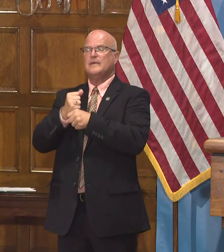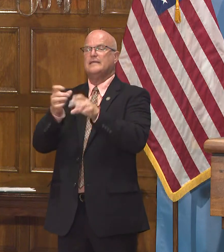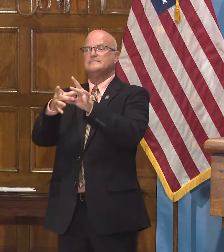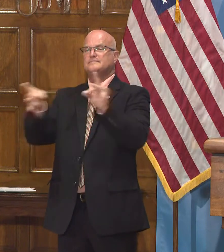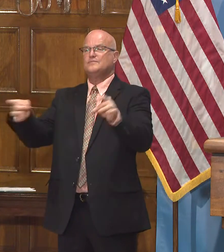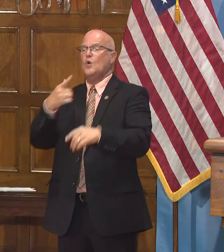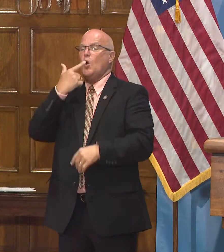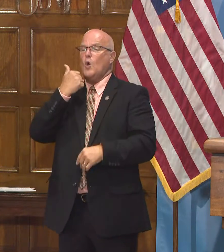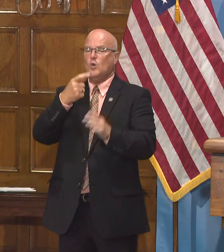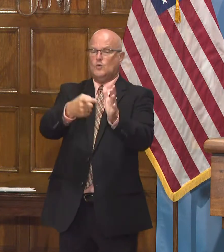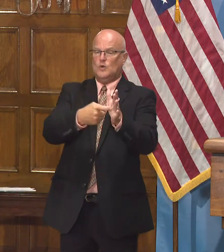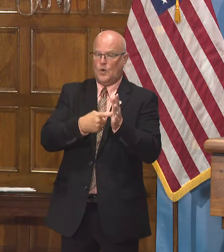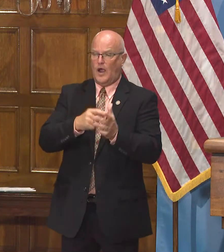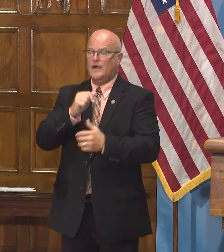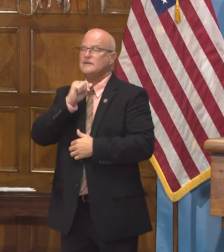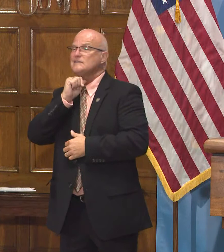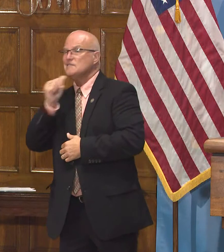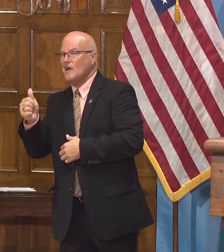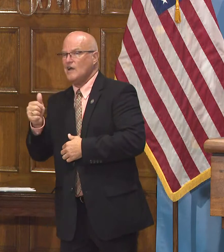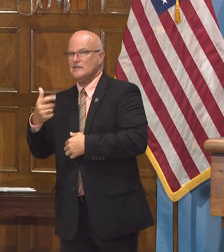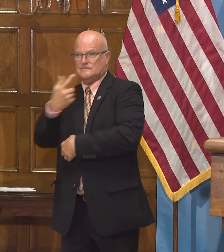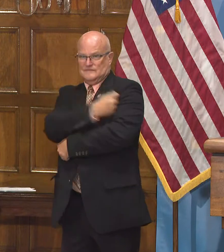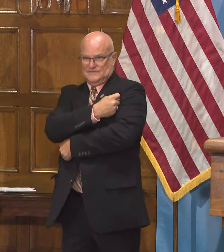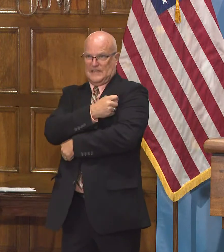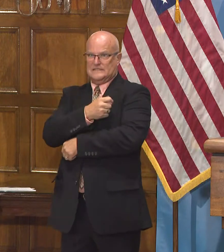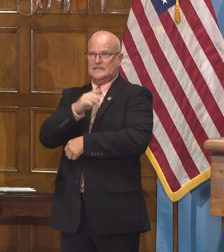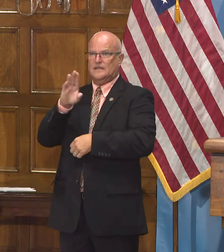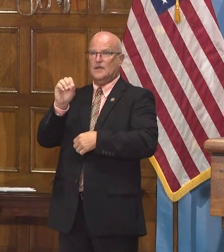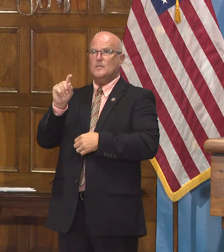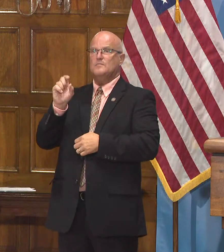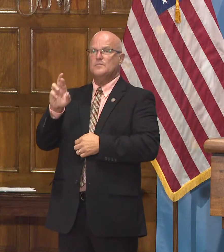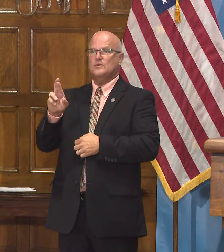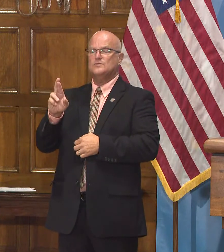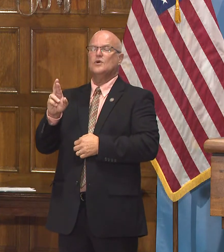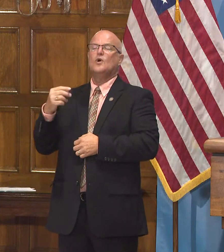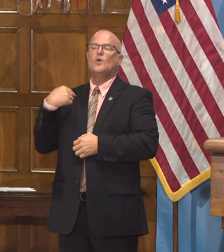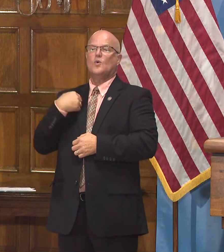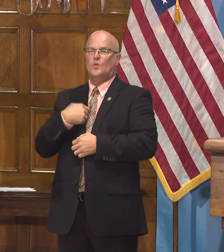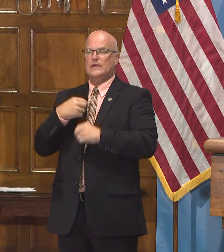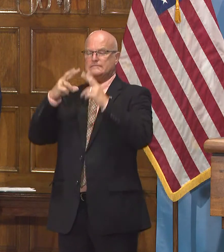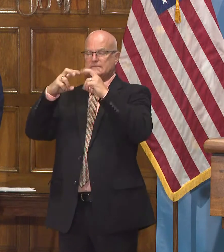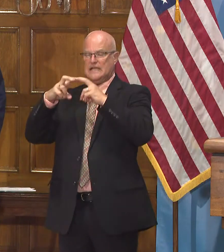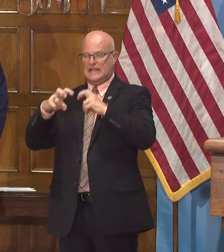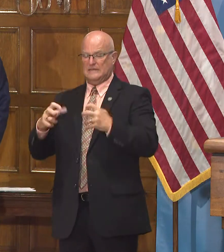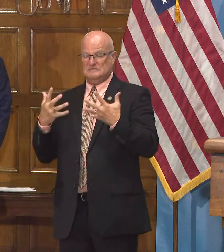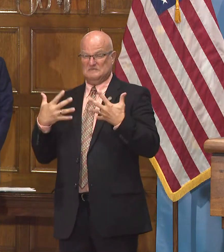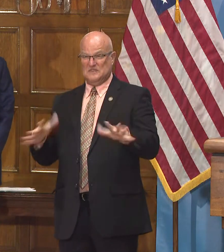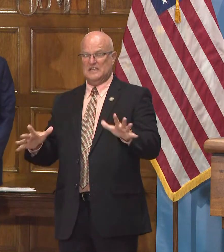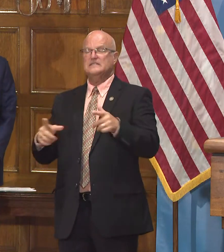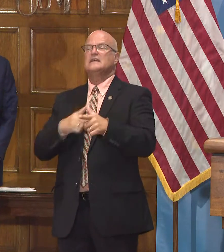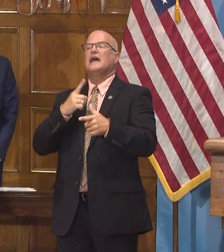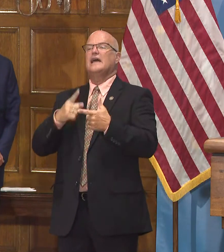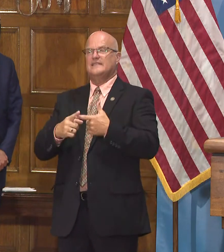about who should not receive it. When all the data is analyzed, we can make a more informed decision, and that's what I'm waiting